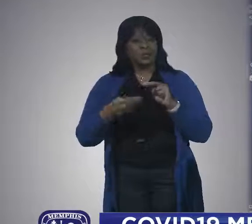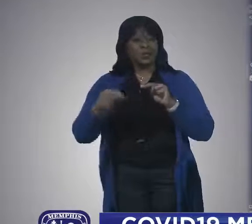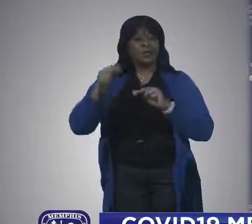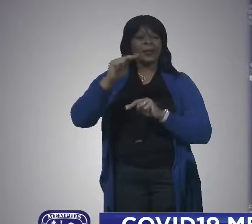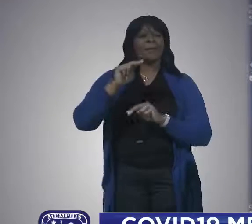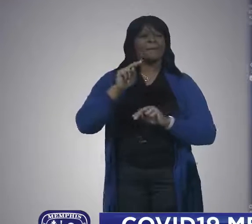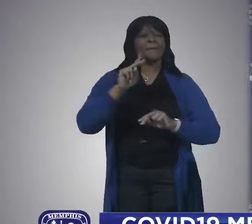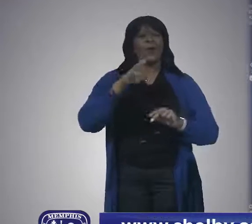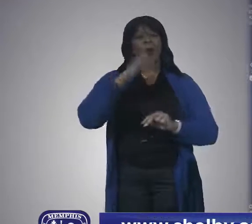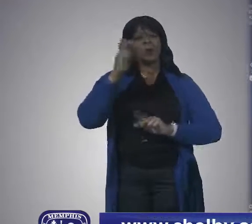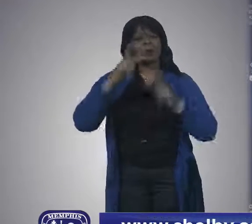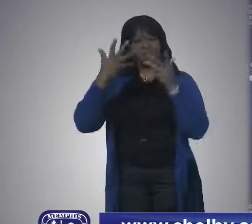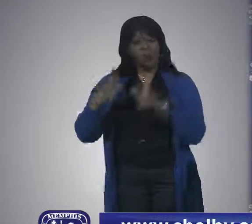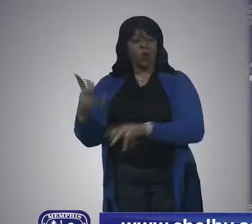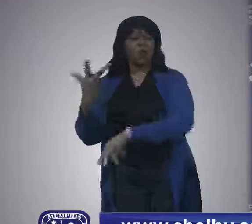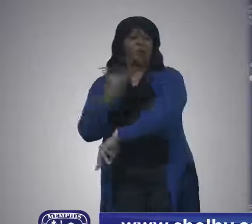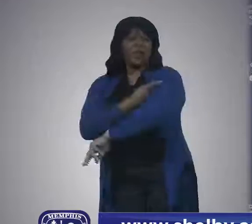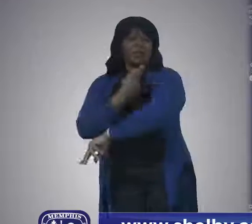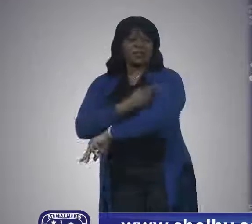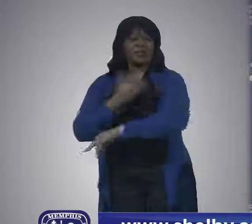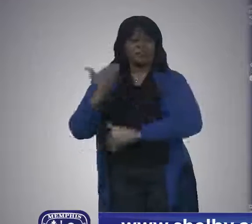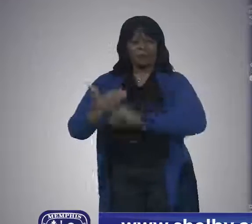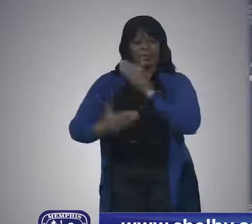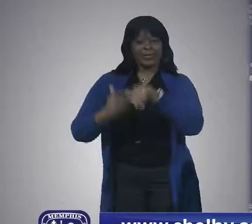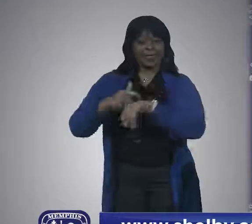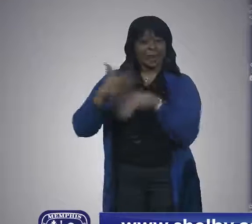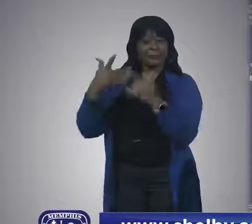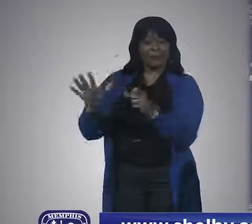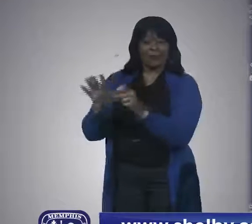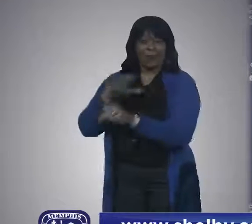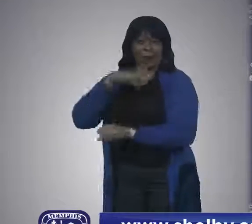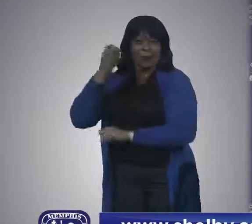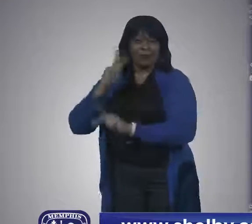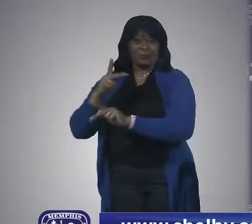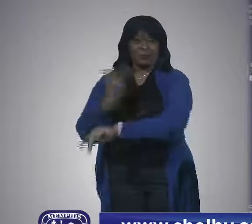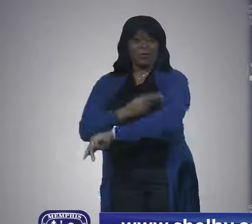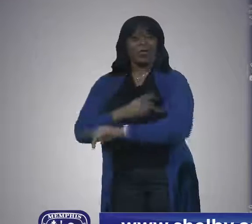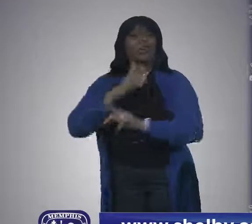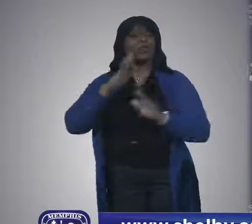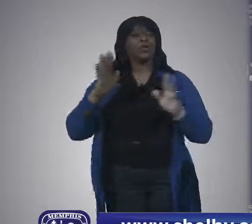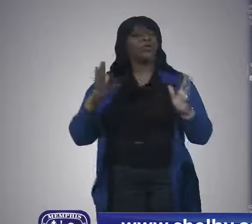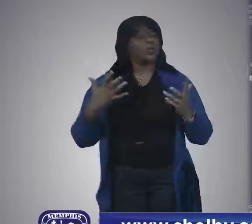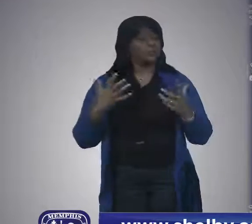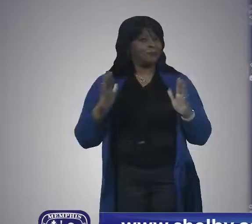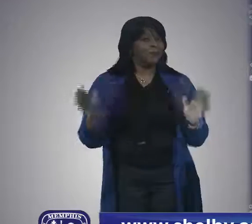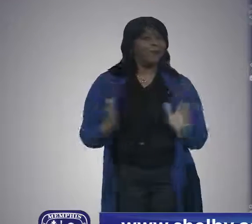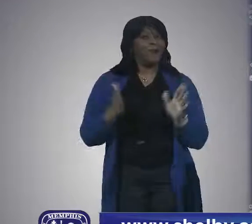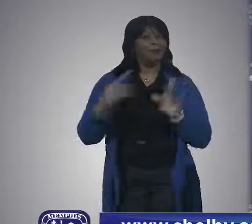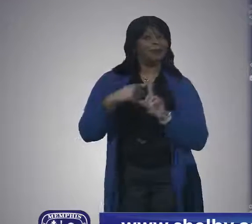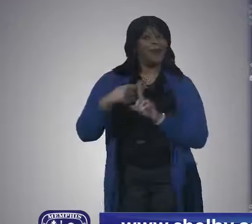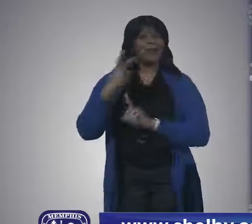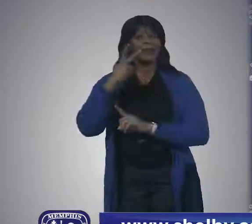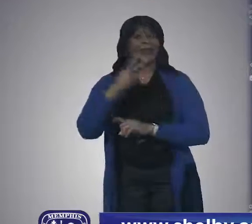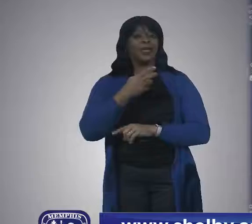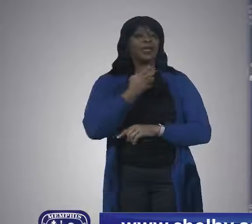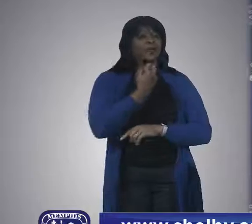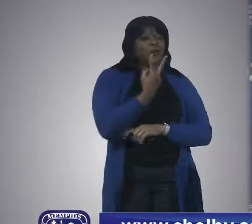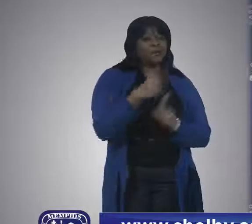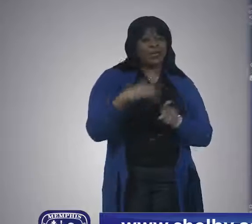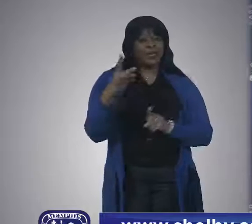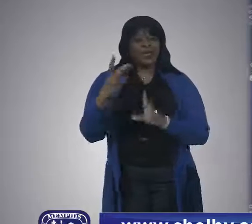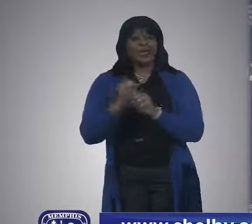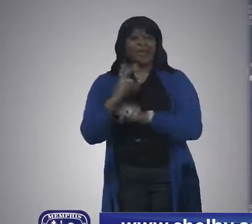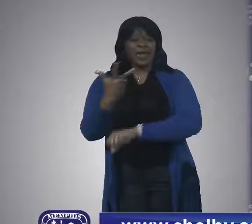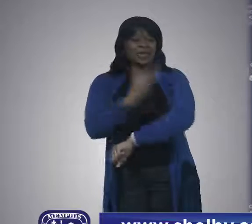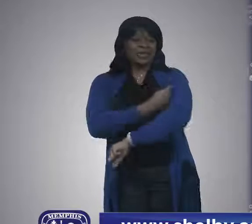of people that are vaccinated because we've done that over time. It's encouraging to see the 12 to 18-year-olds that were already up to almost 50% have had at